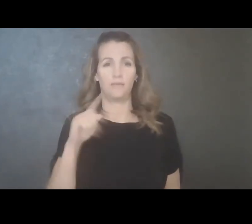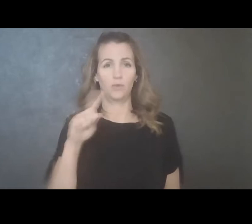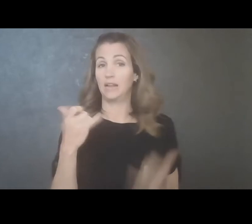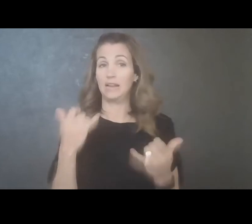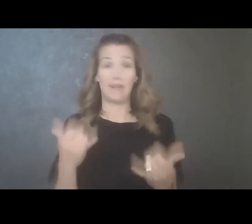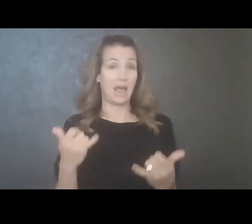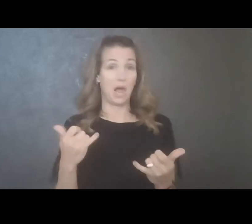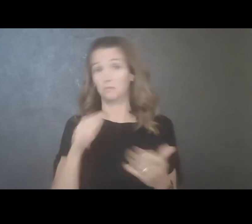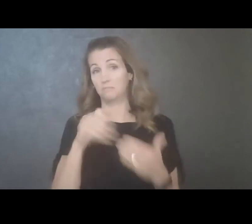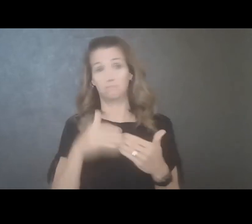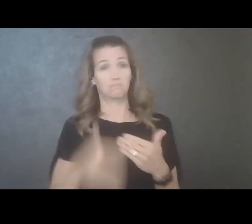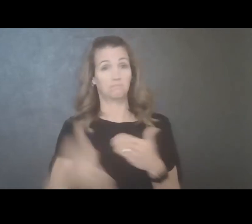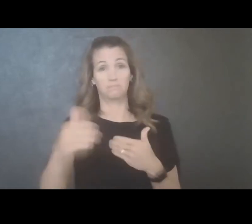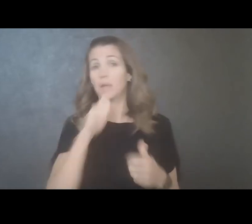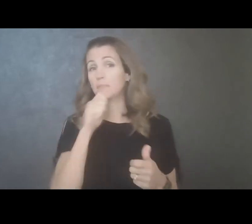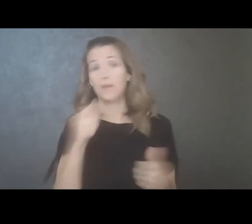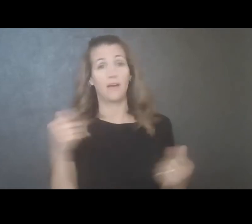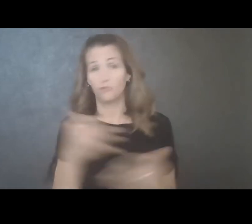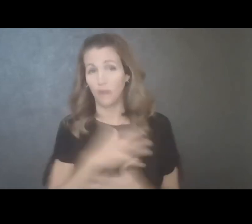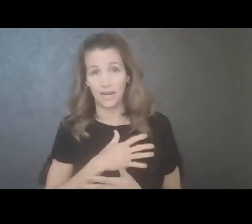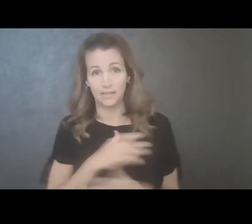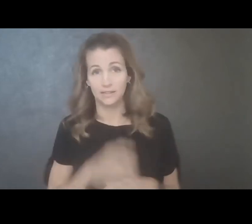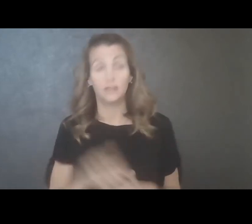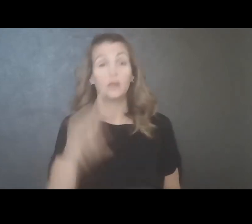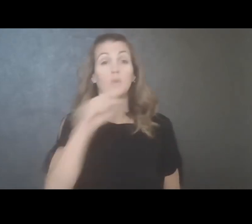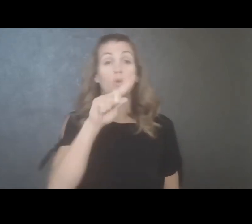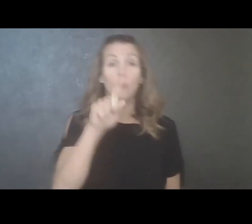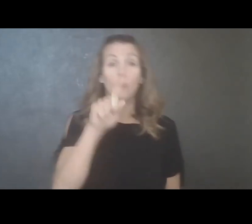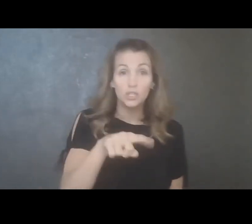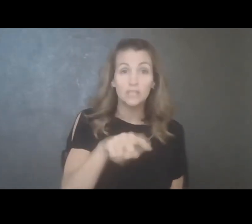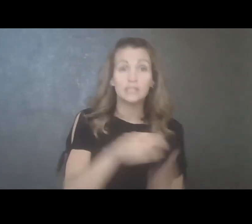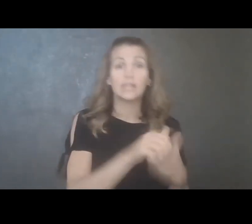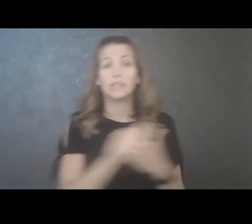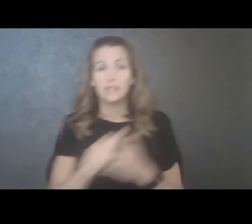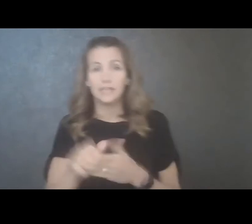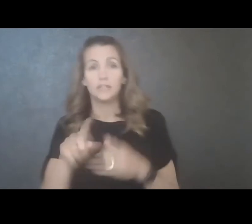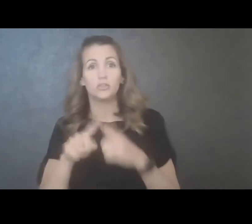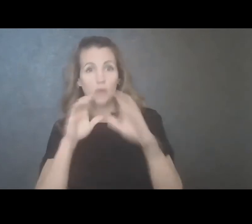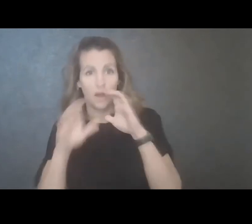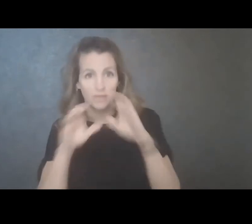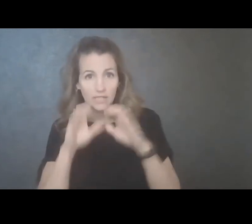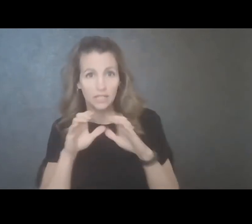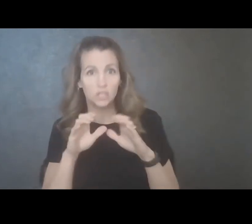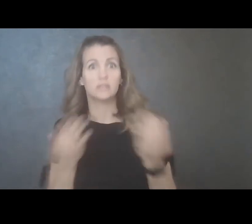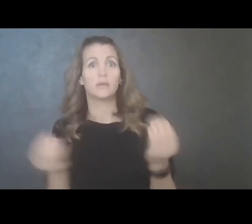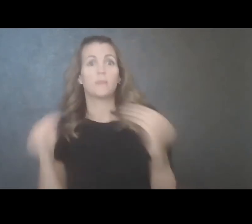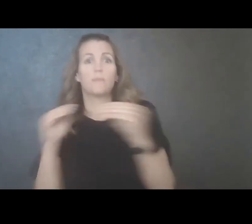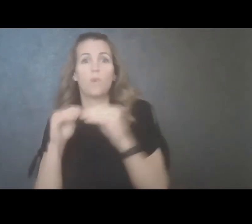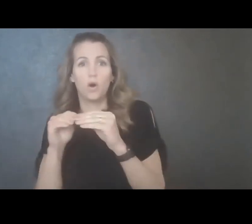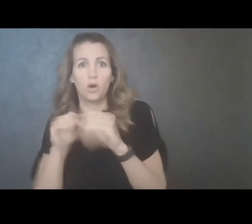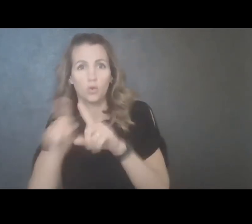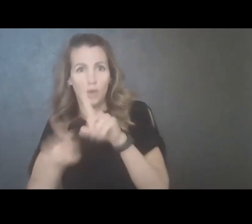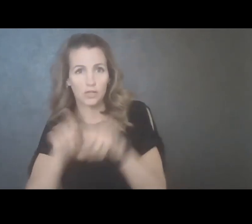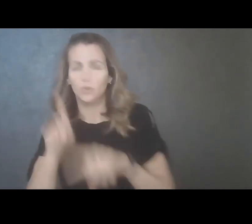questions. Questions that lead to conversations, those conversations lead to more questions. And you cannot be afraid